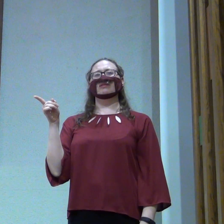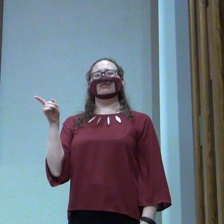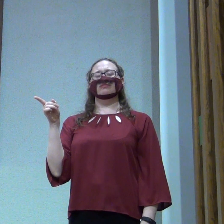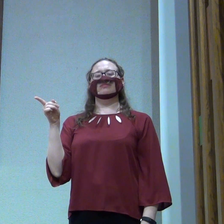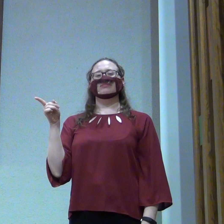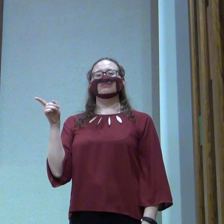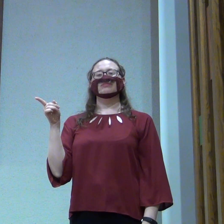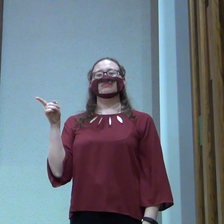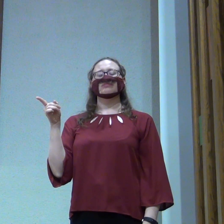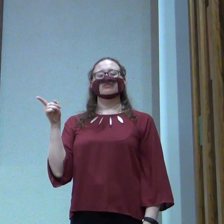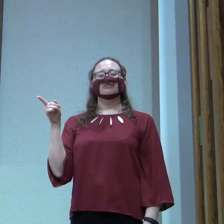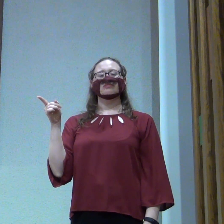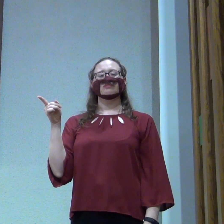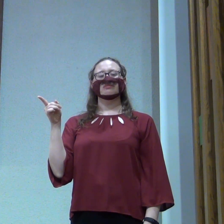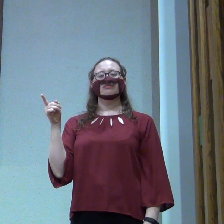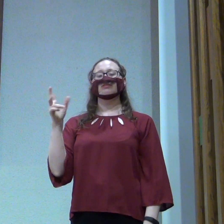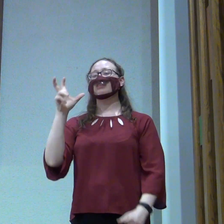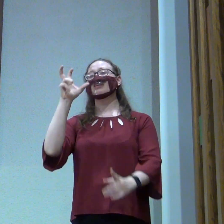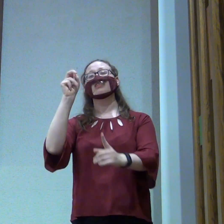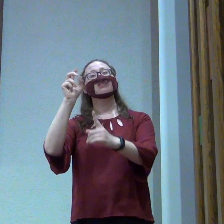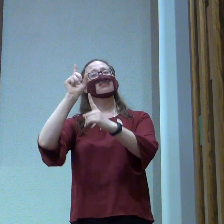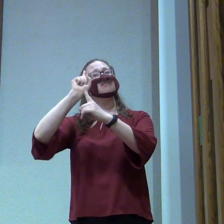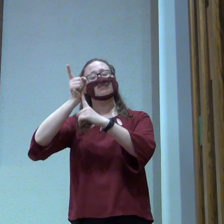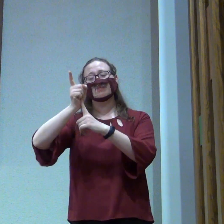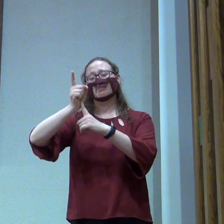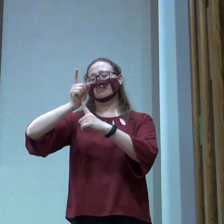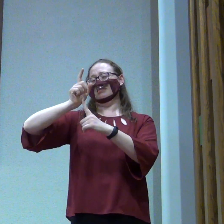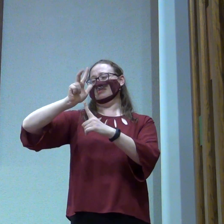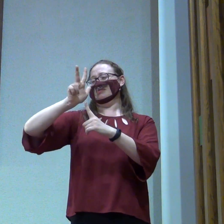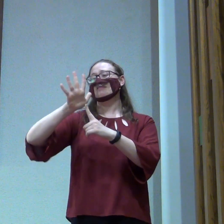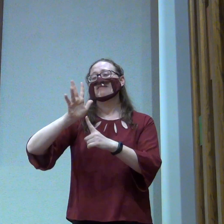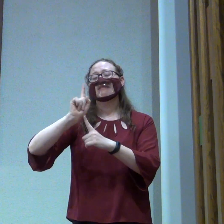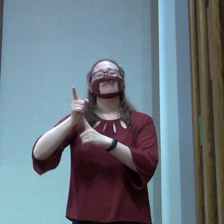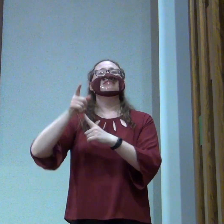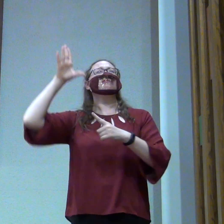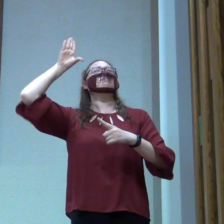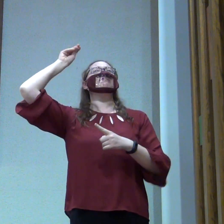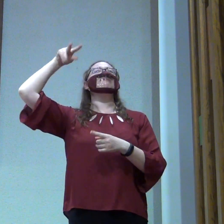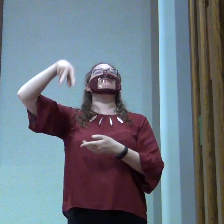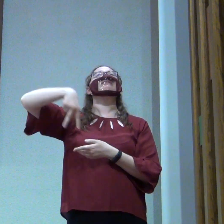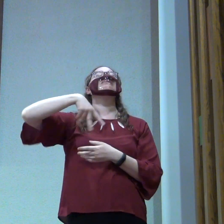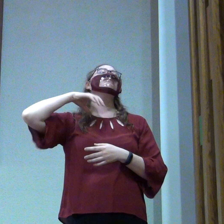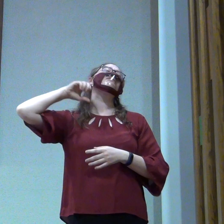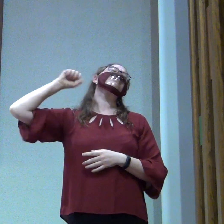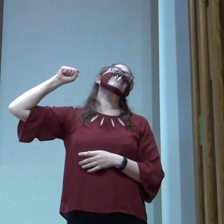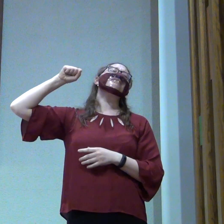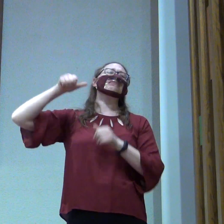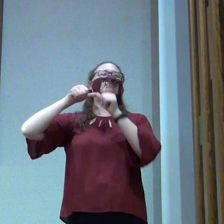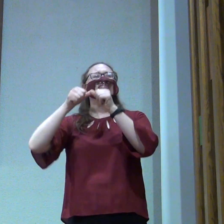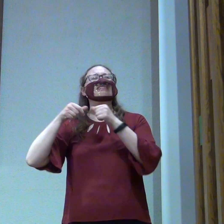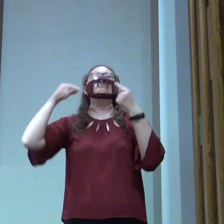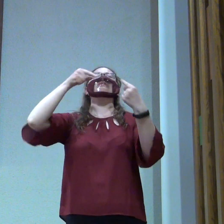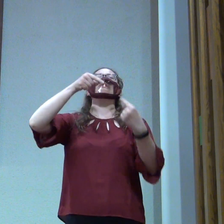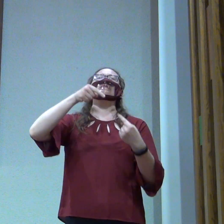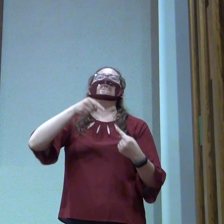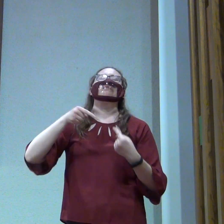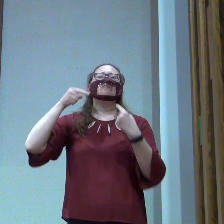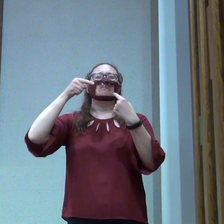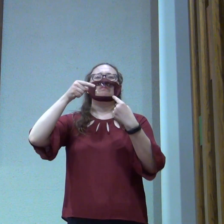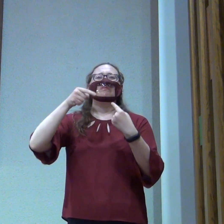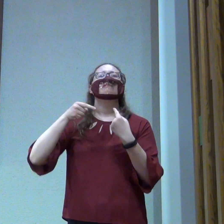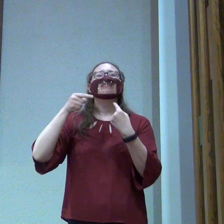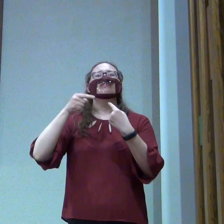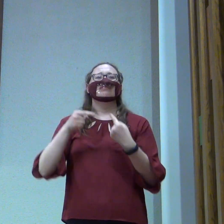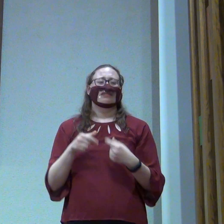For more than half an hour, he stayed there, struggling